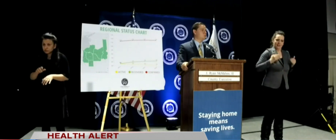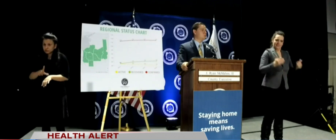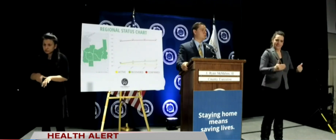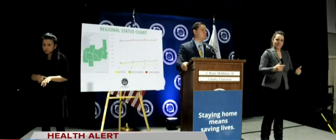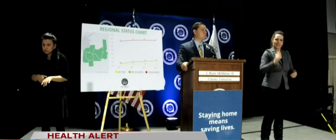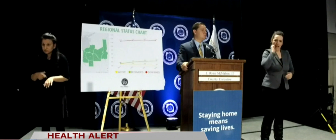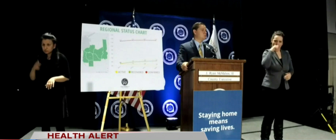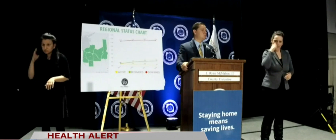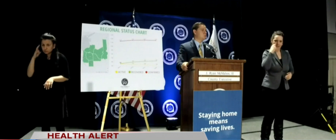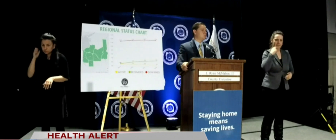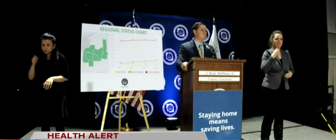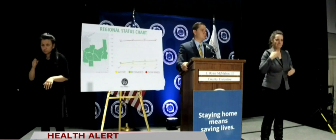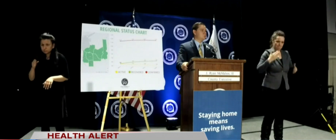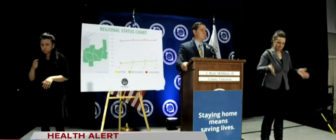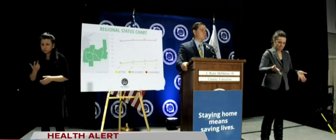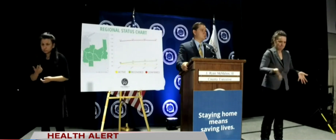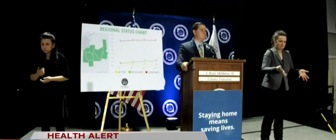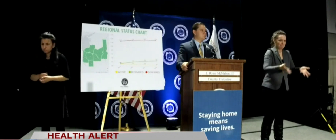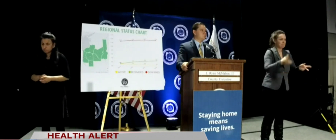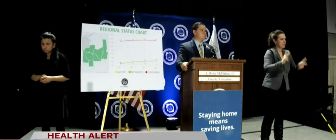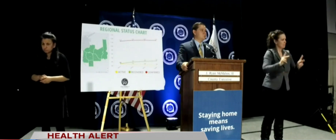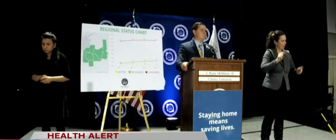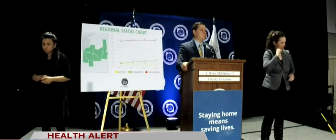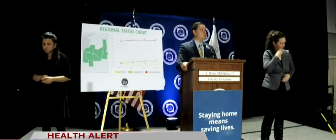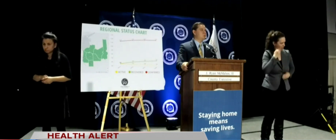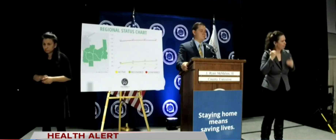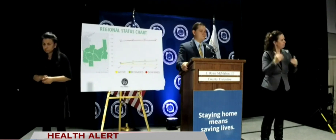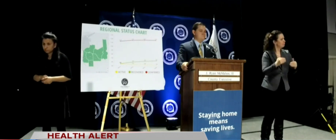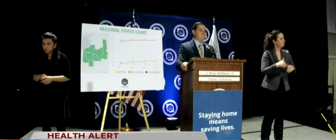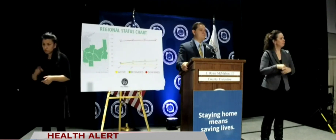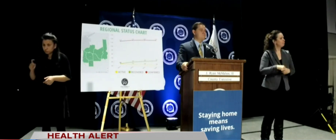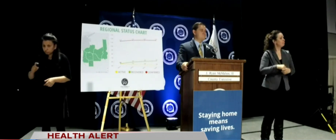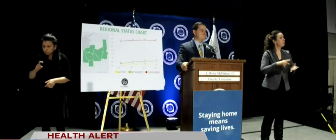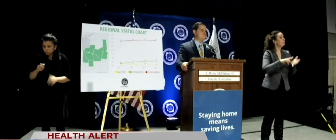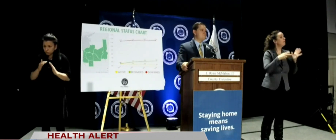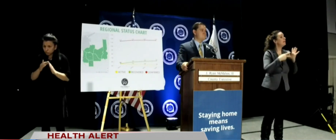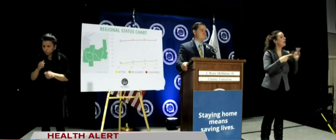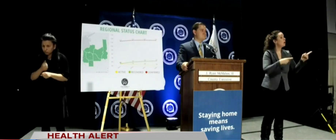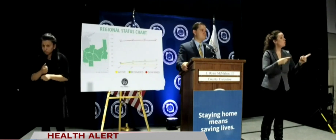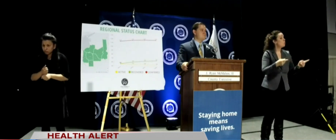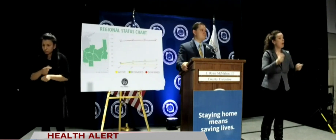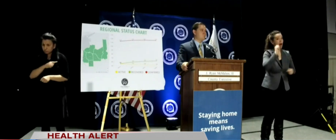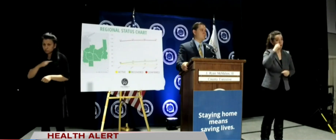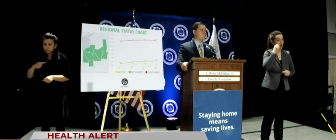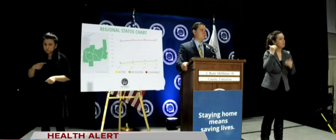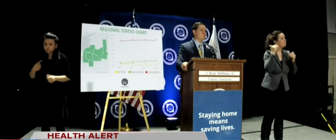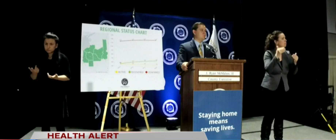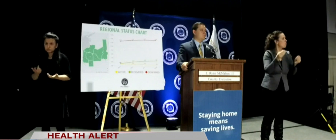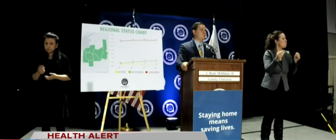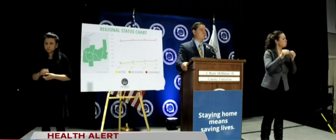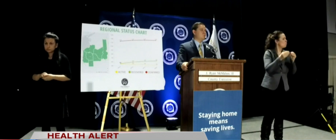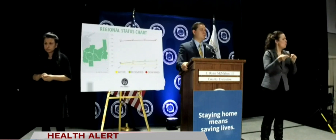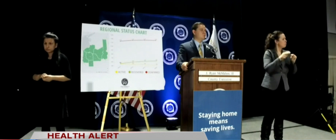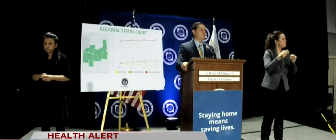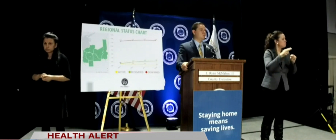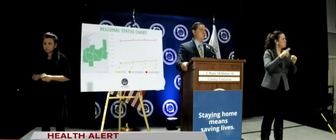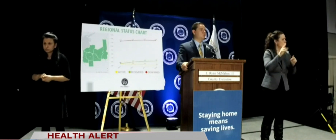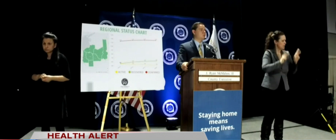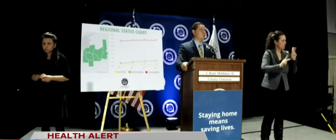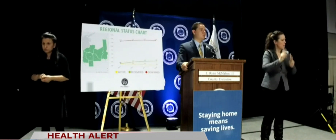you suggest, you're going to test a lot more people. Yep. And probably get more positives as a